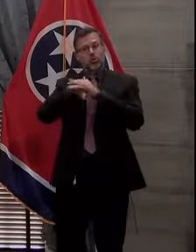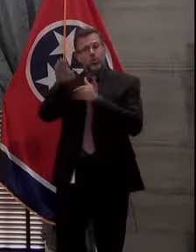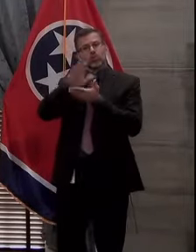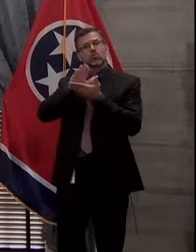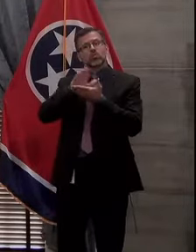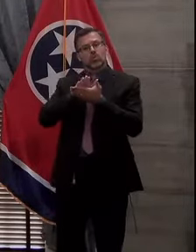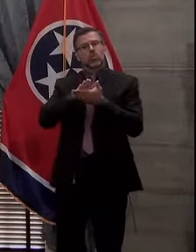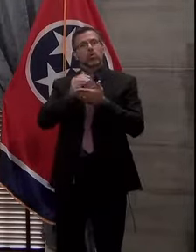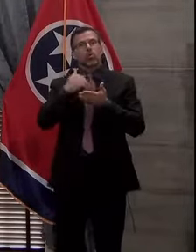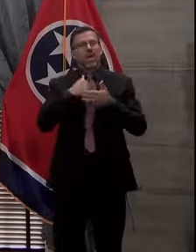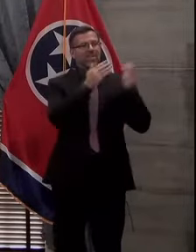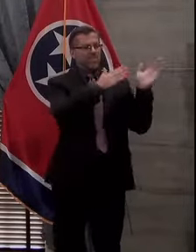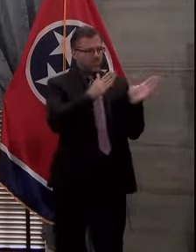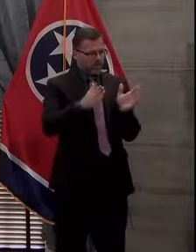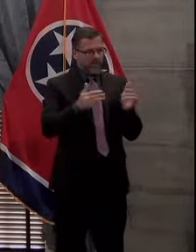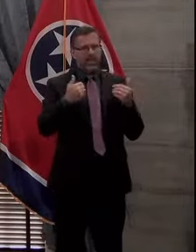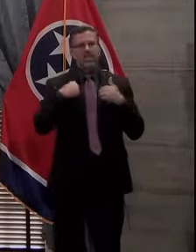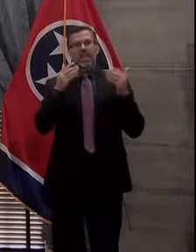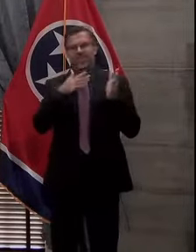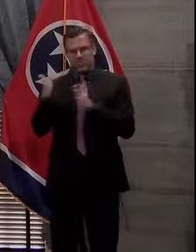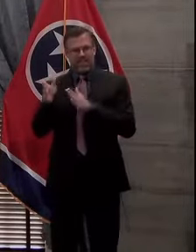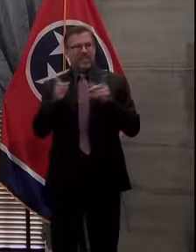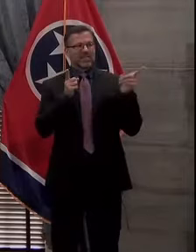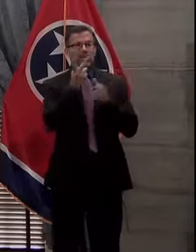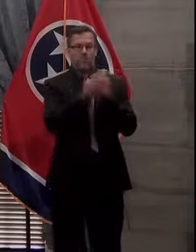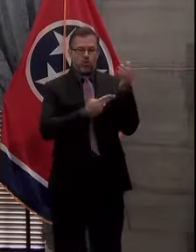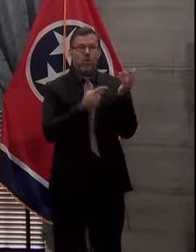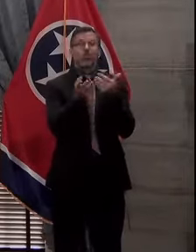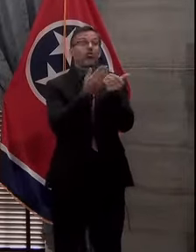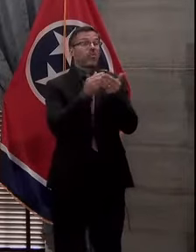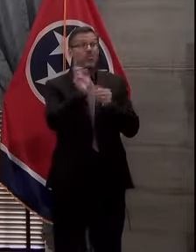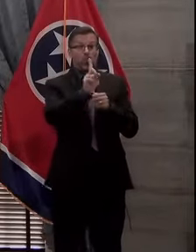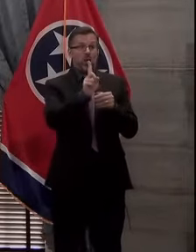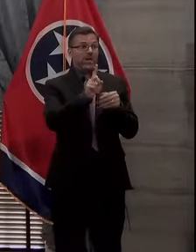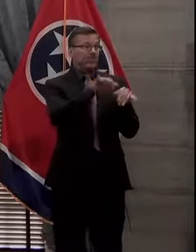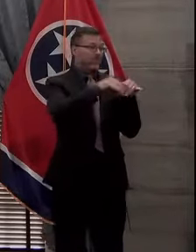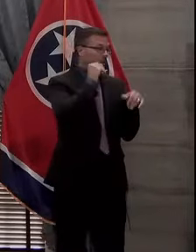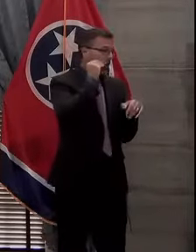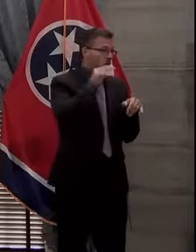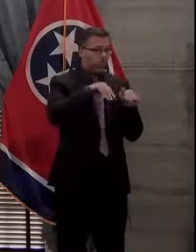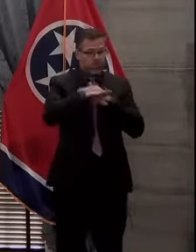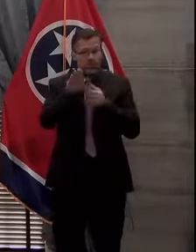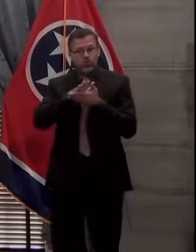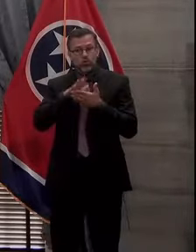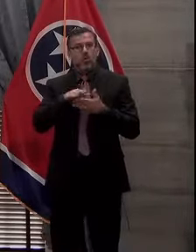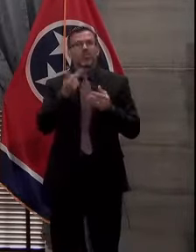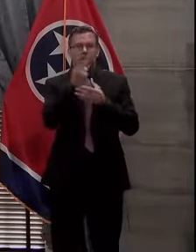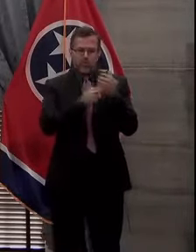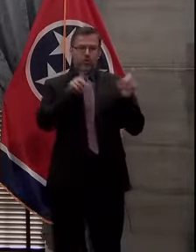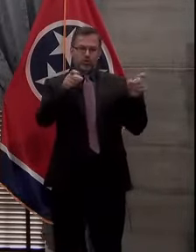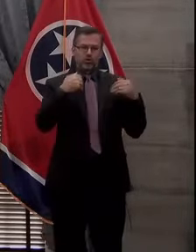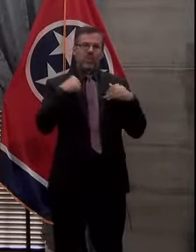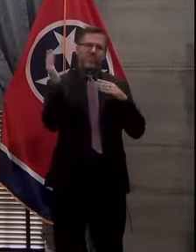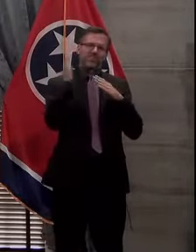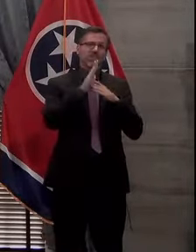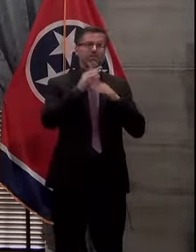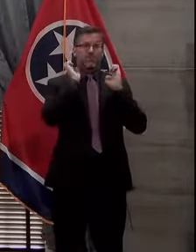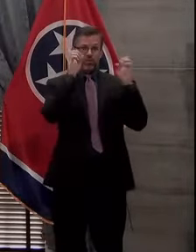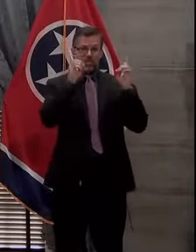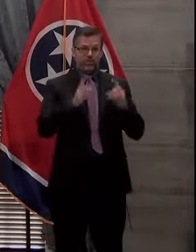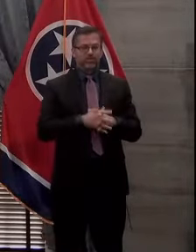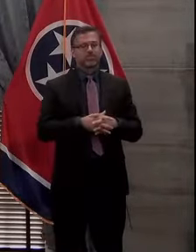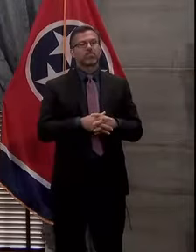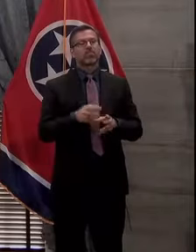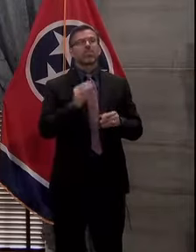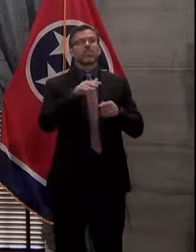update on that because, again, wherever a child is sitting, they do deserve the right to a high quality education, and we are helping to make sure that that takes place.